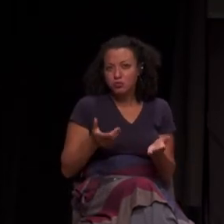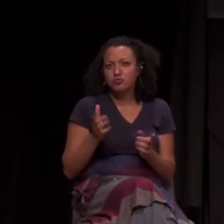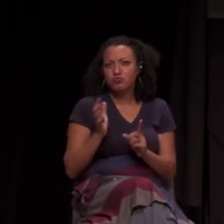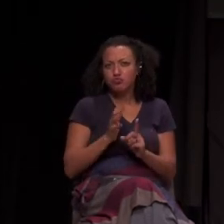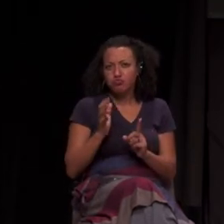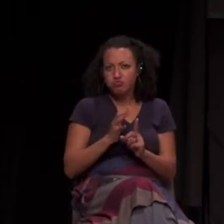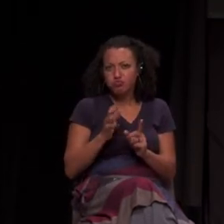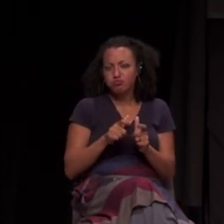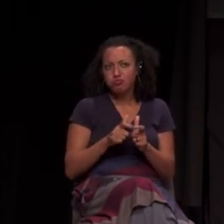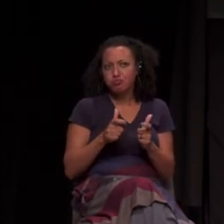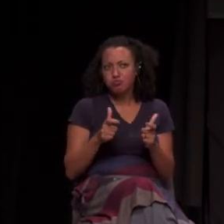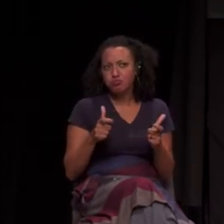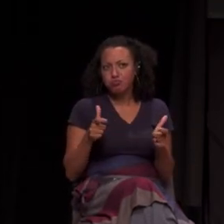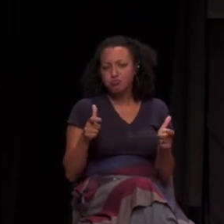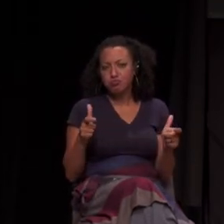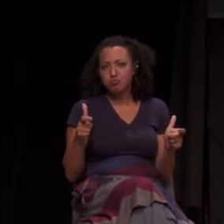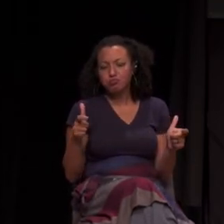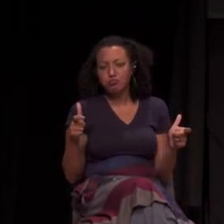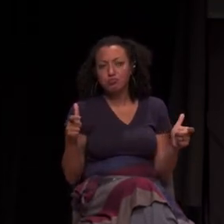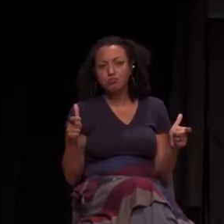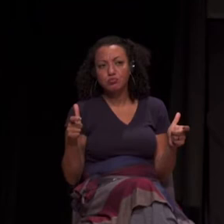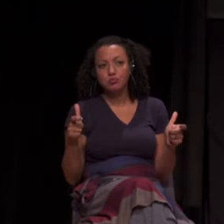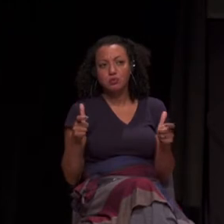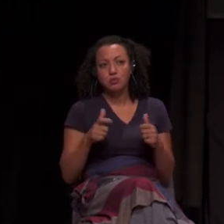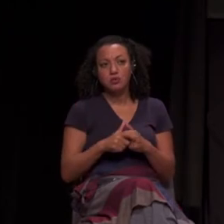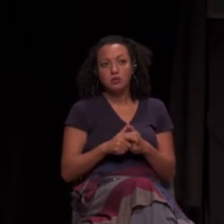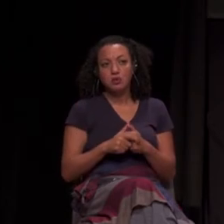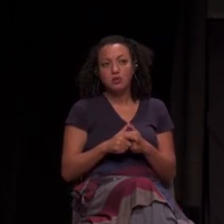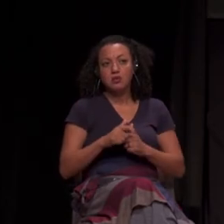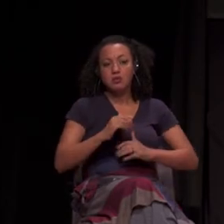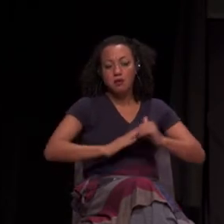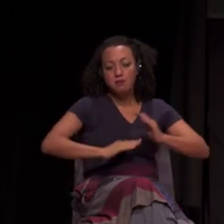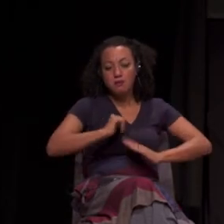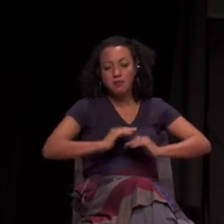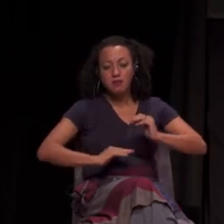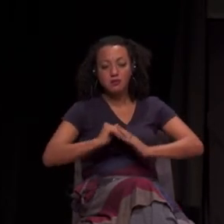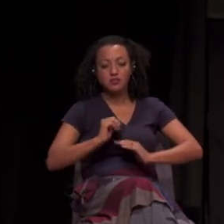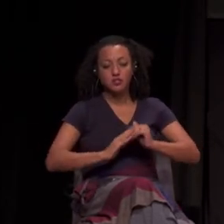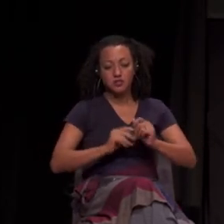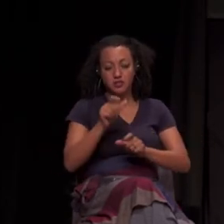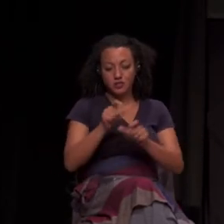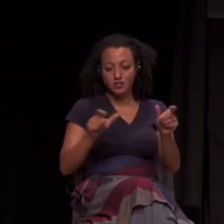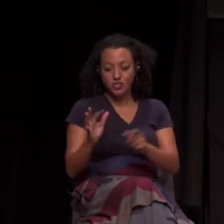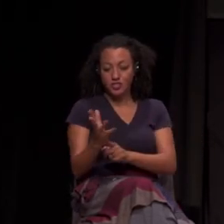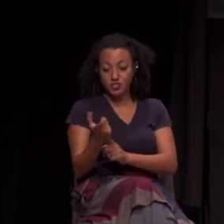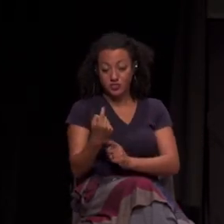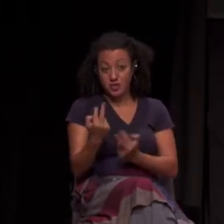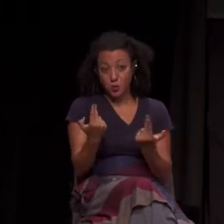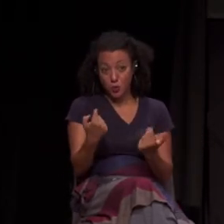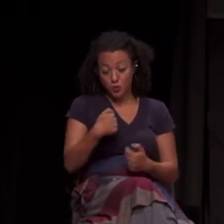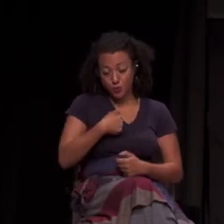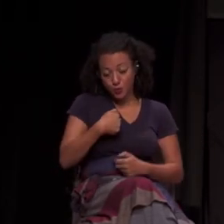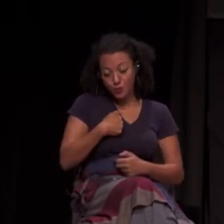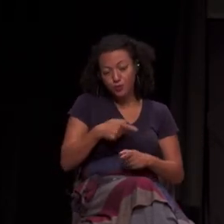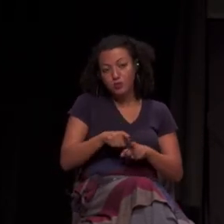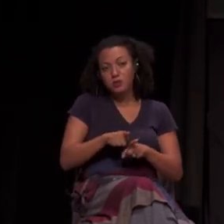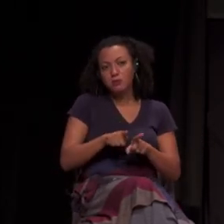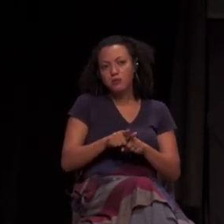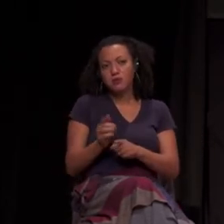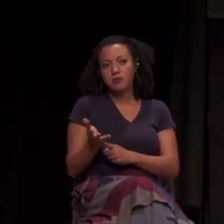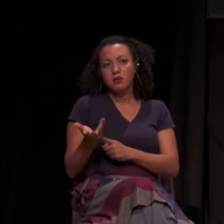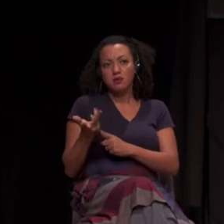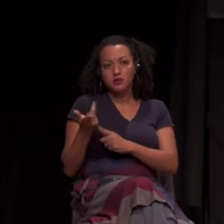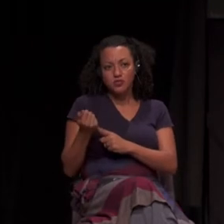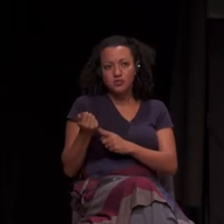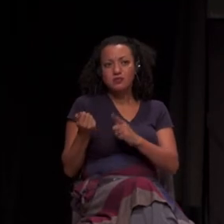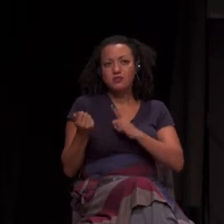practice like myself. Black women have been incredibly influential, even in